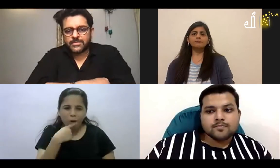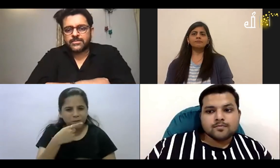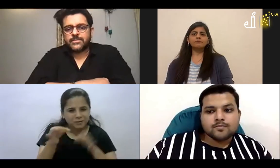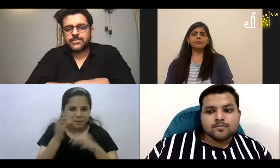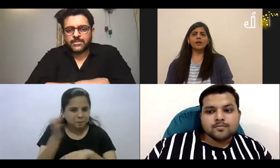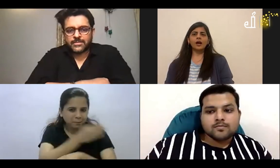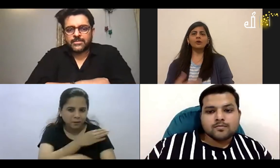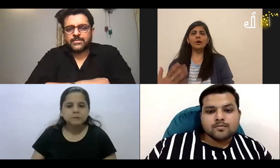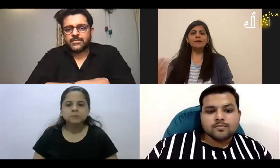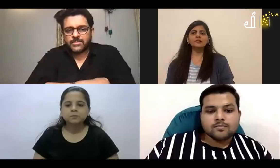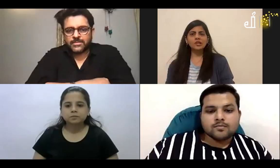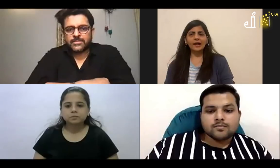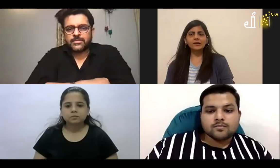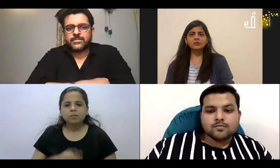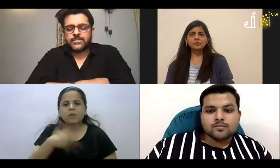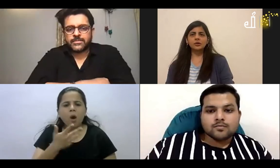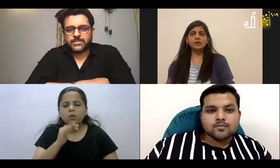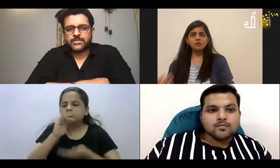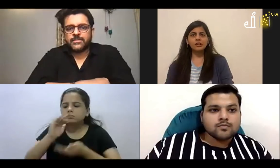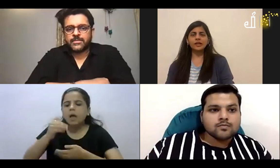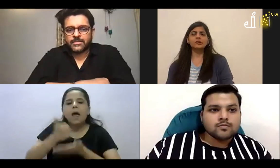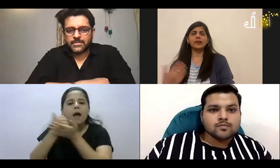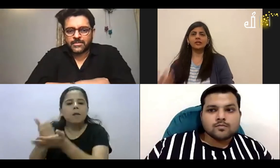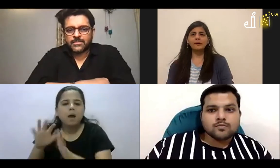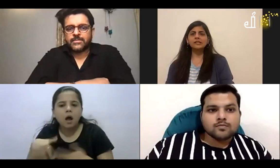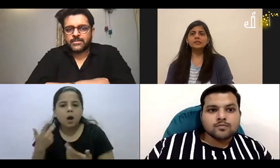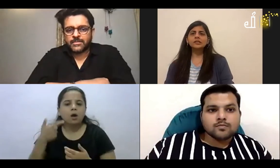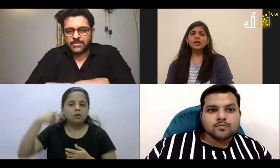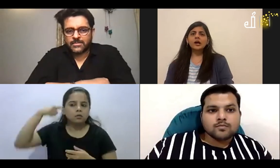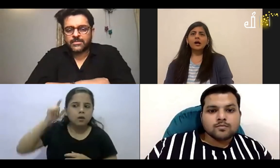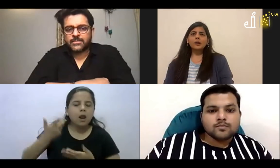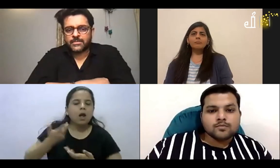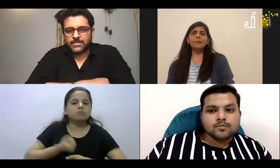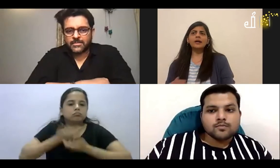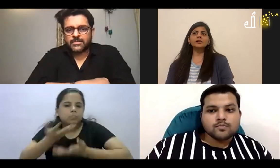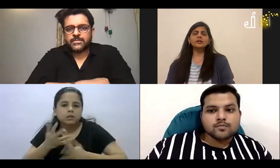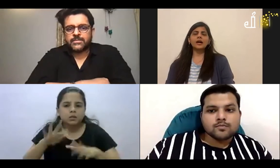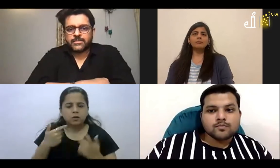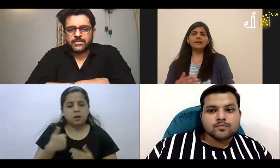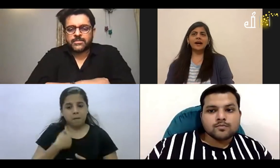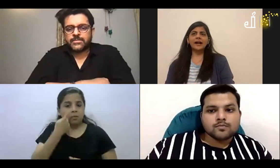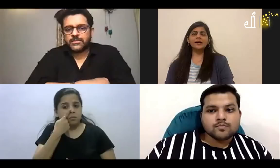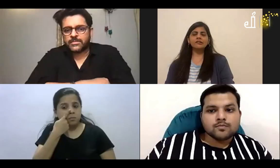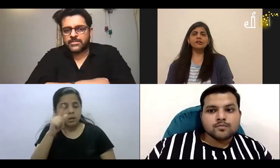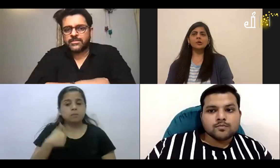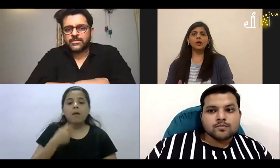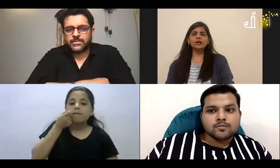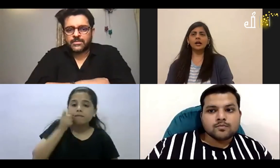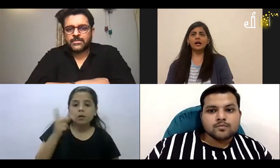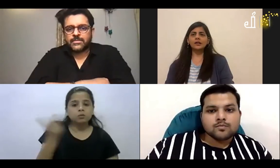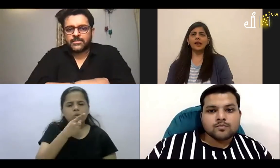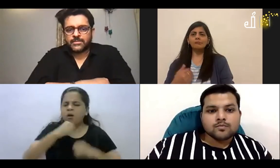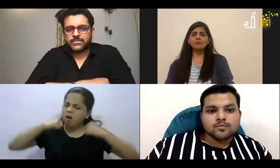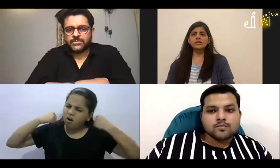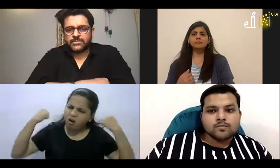how to help the child to communicate, to express. My mother and my dad really worked